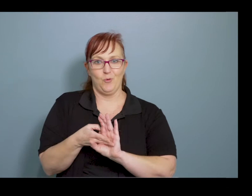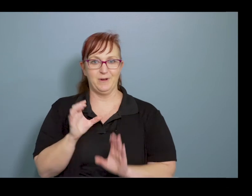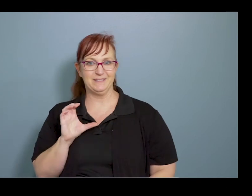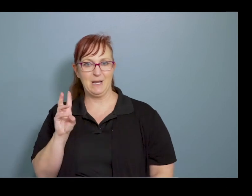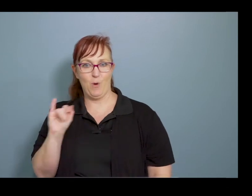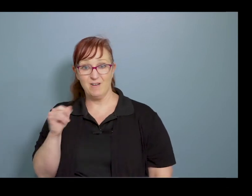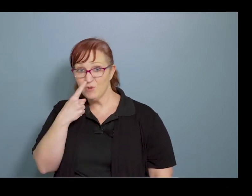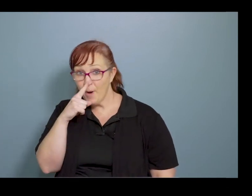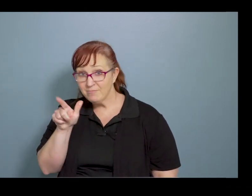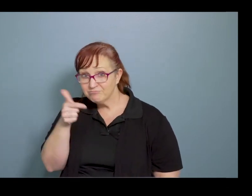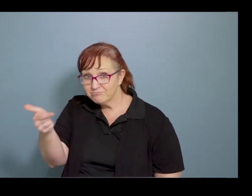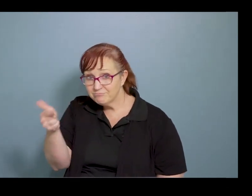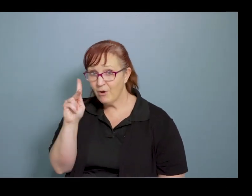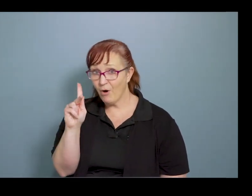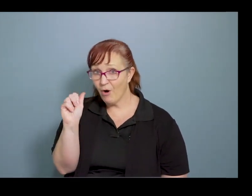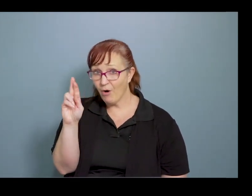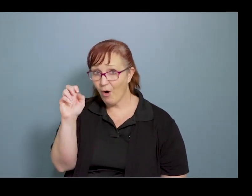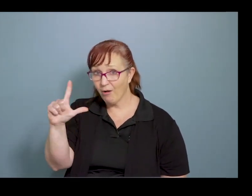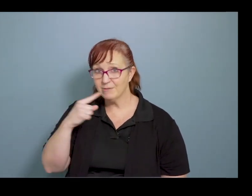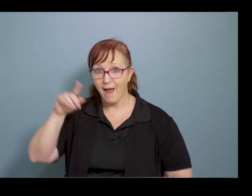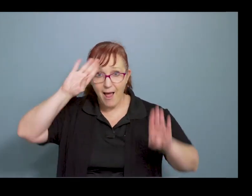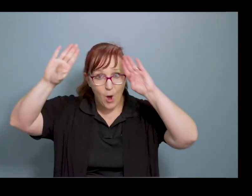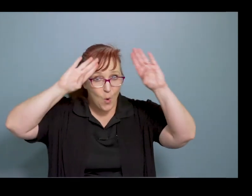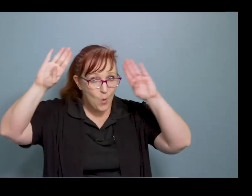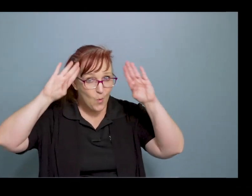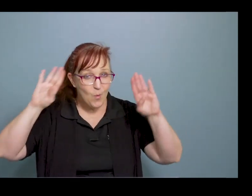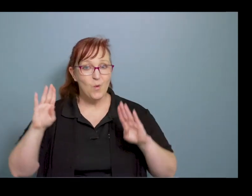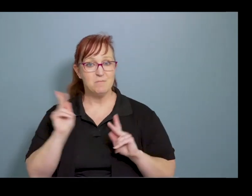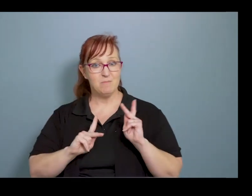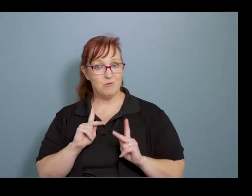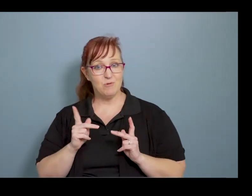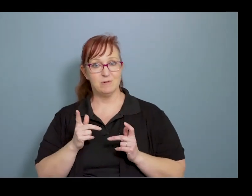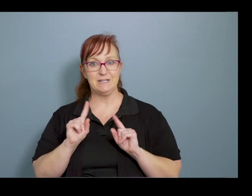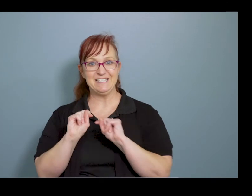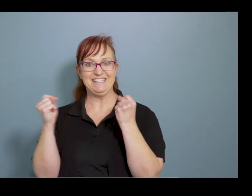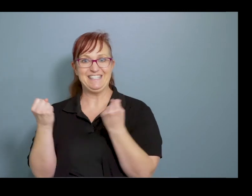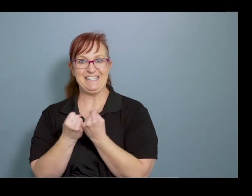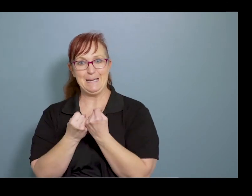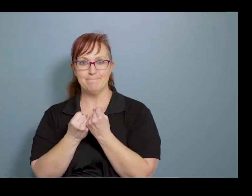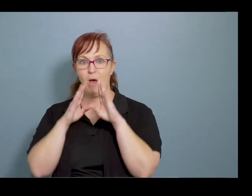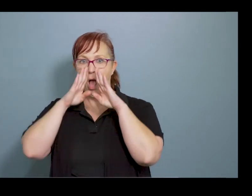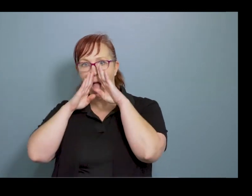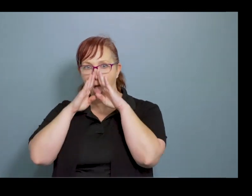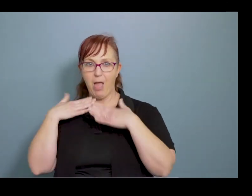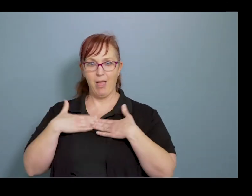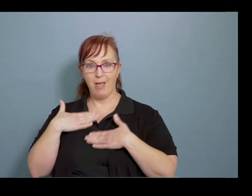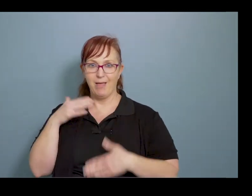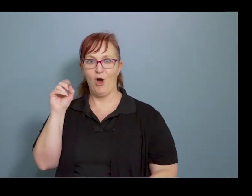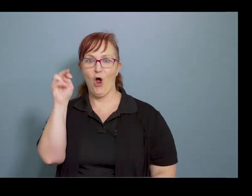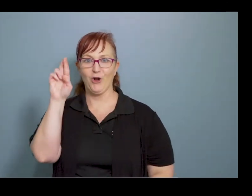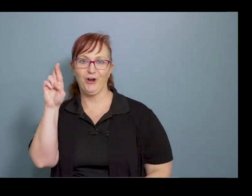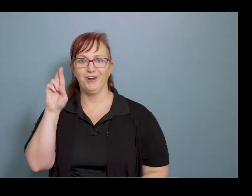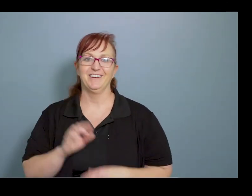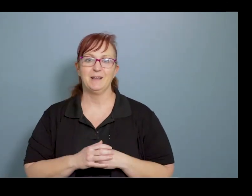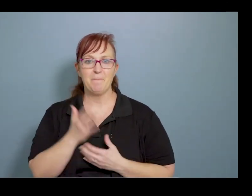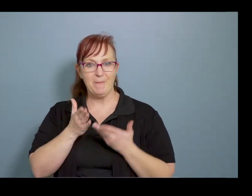want to take the microphone over and just say hello to everyone here and to Team Otter, and then maybe just get in